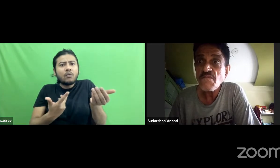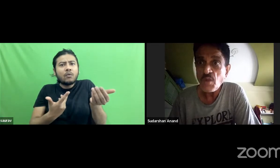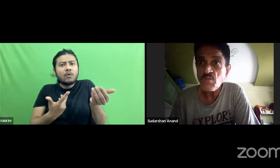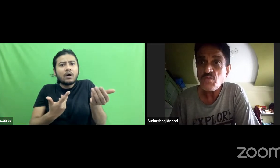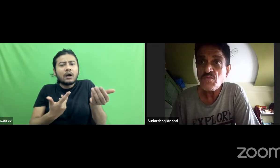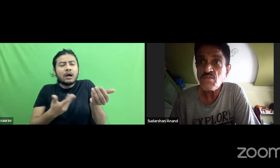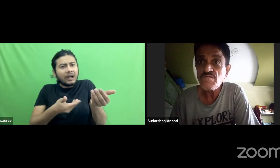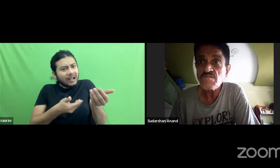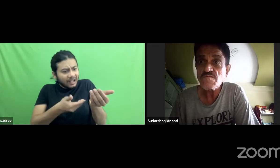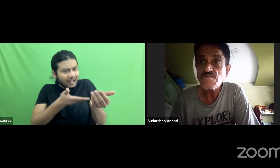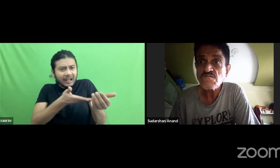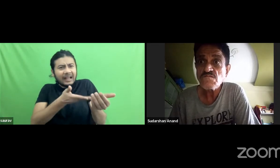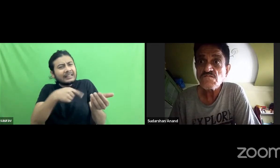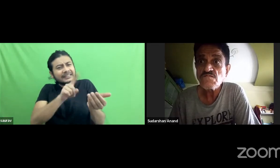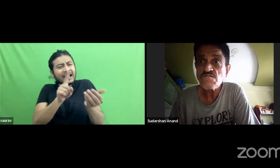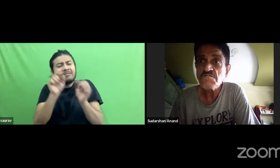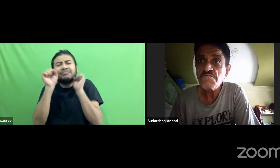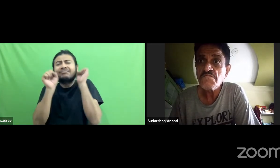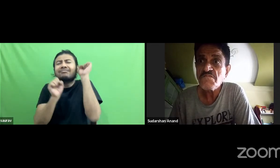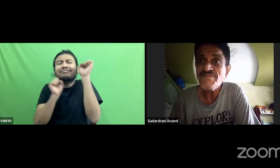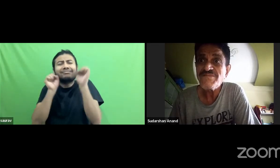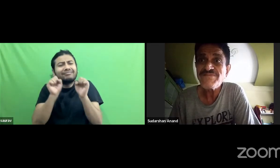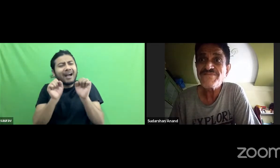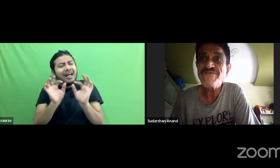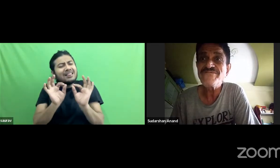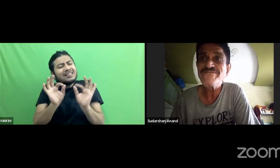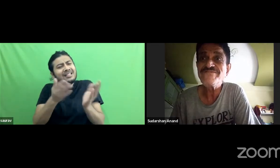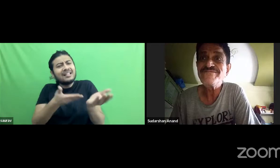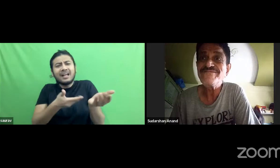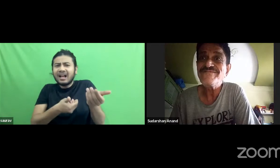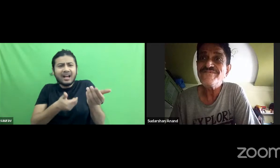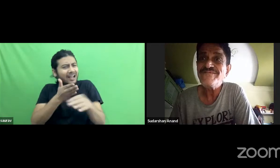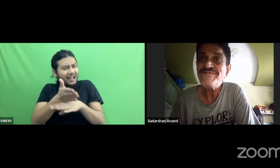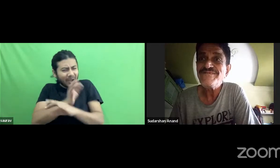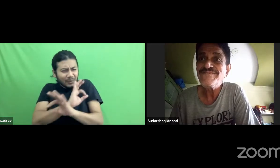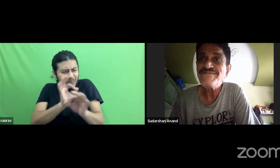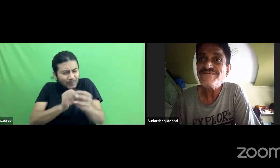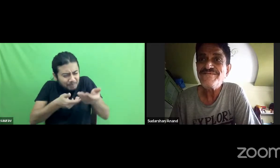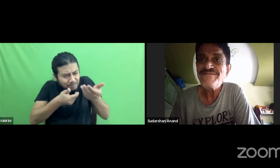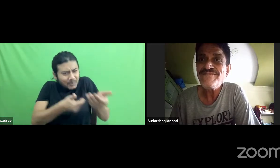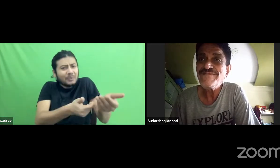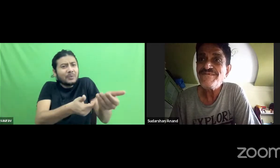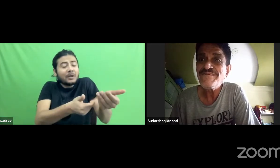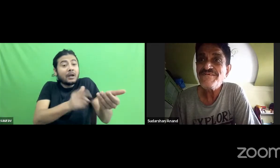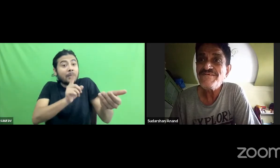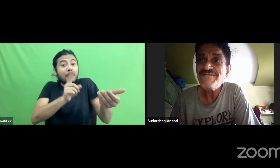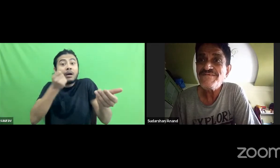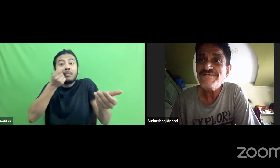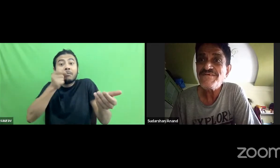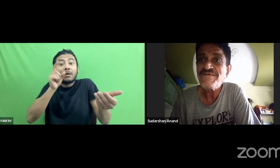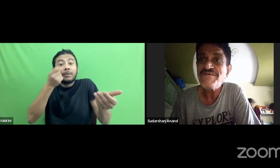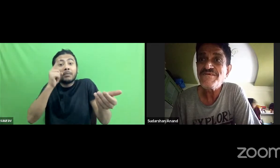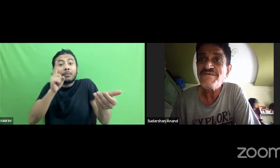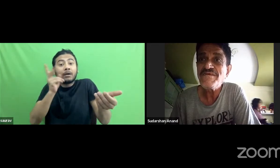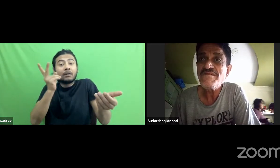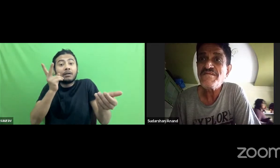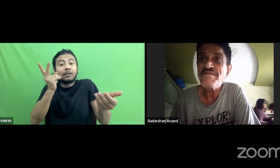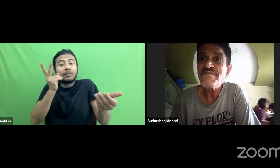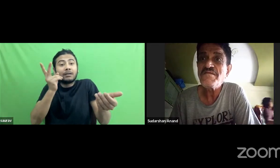have given, the mother or the father who have given birth to a child, and they've not even seen the child grow